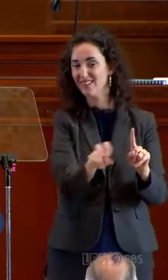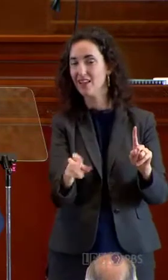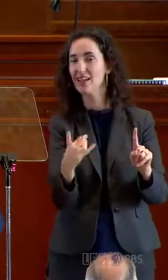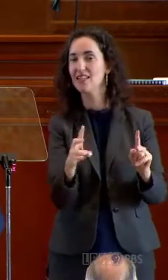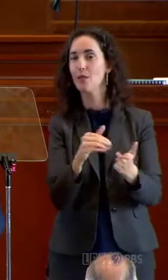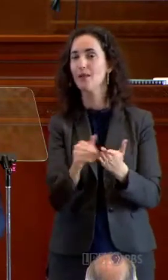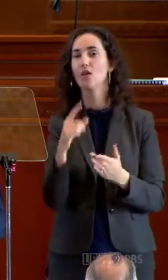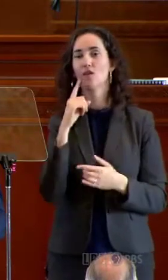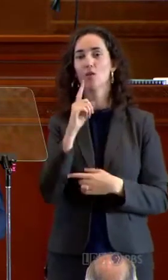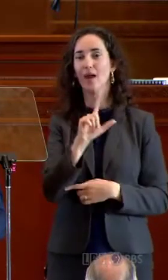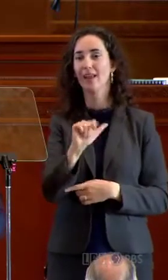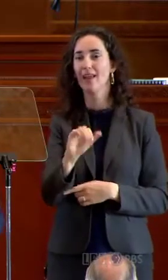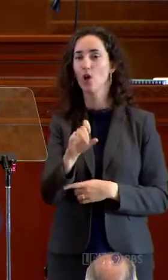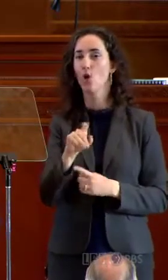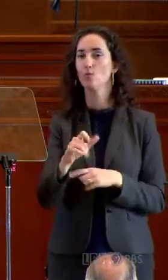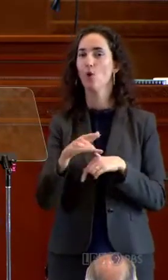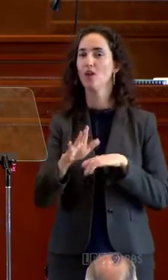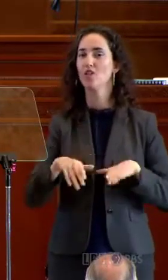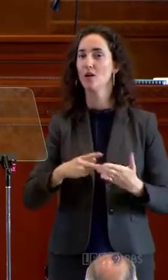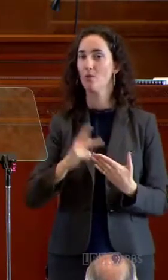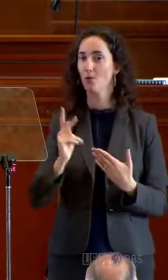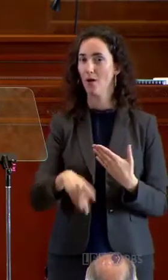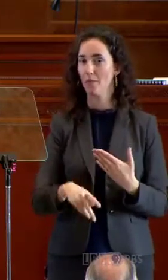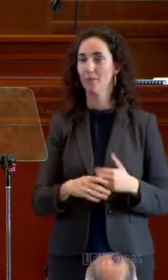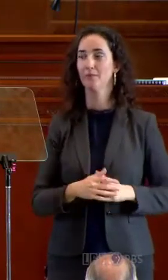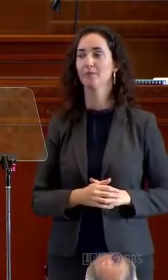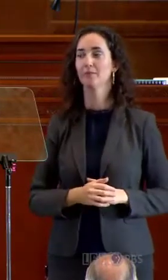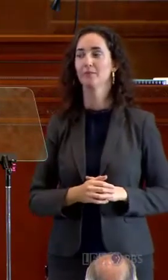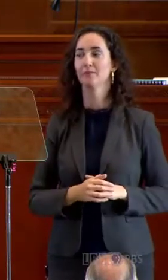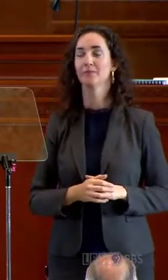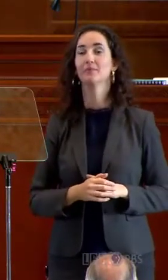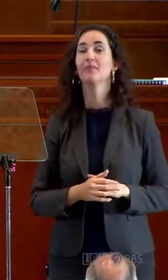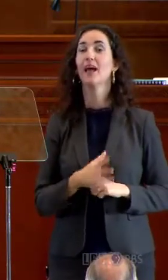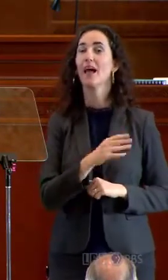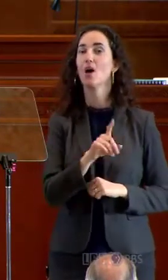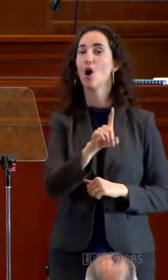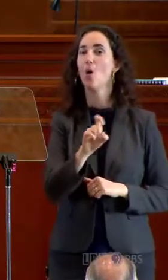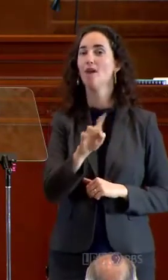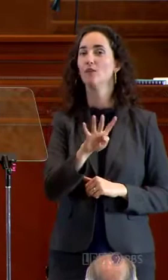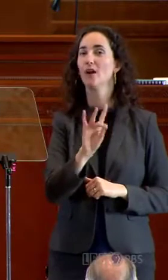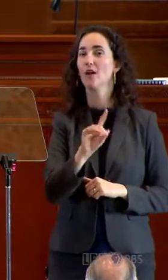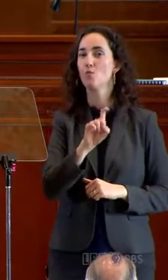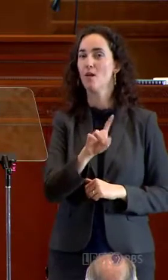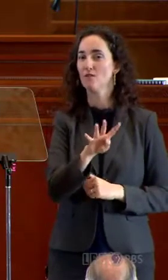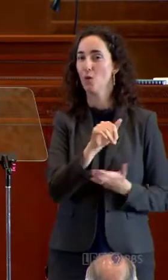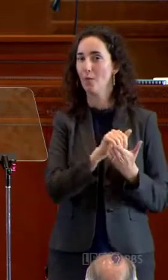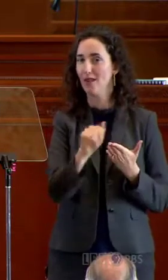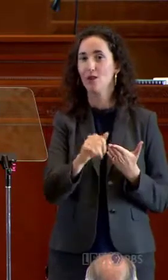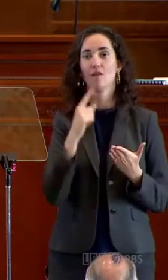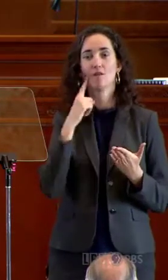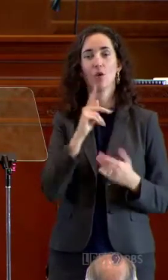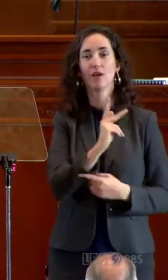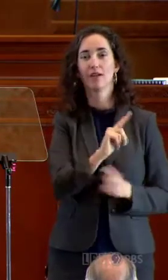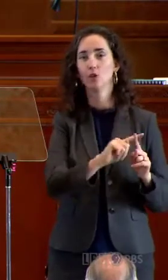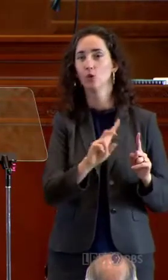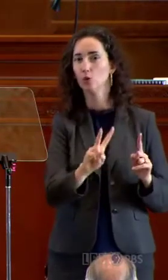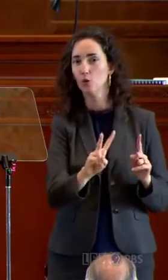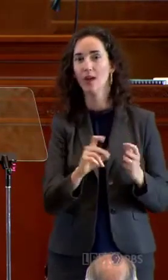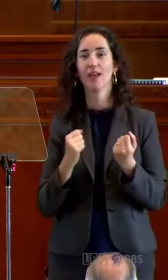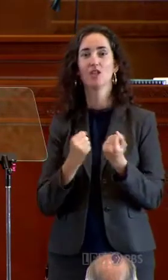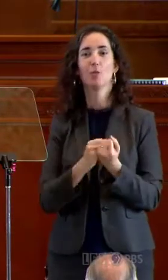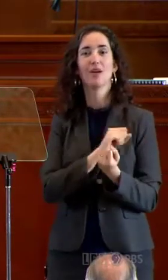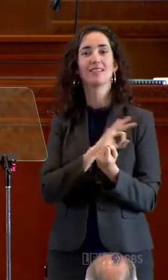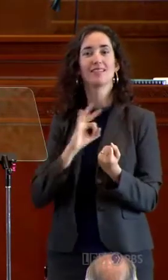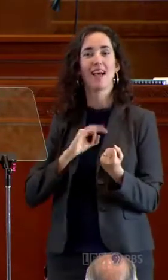the LA4 Early Childhood Program, and $148.4 million for teacher and support staff pay